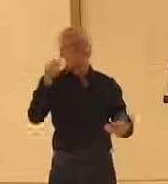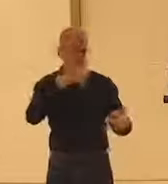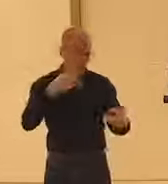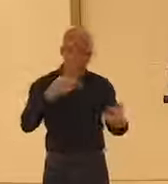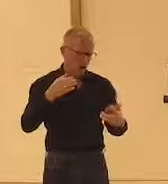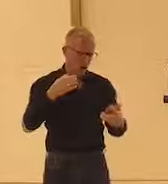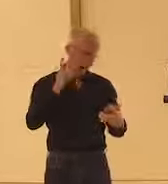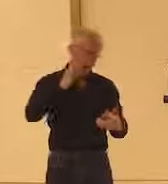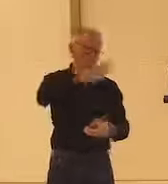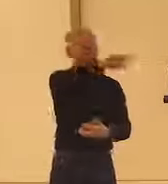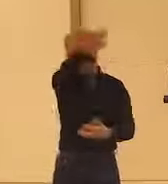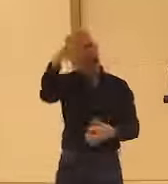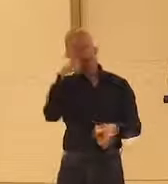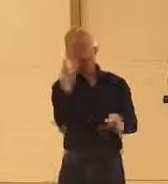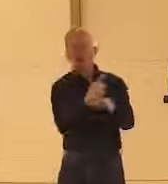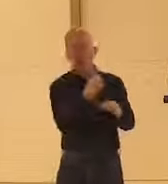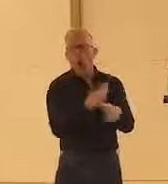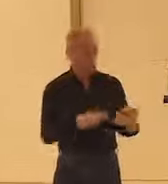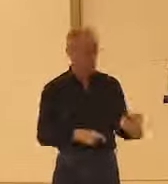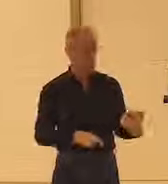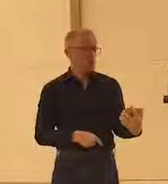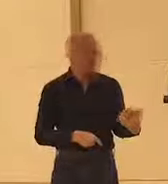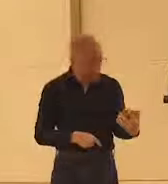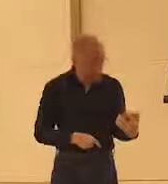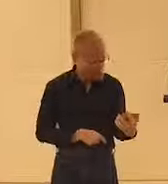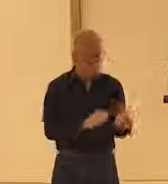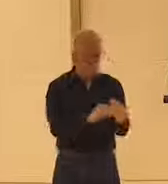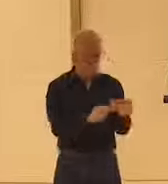You feel low? Don't drink. There's someone out there you can talk